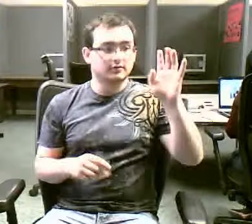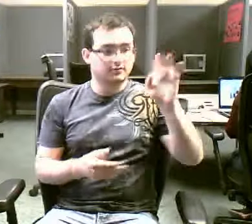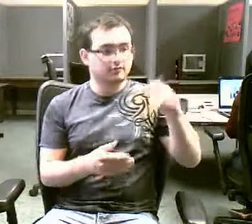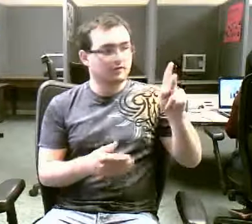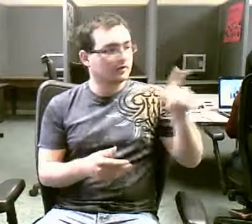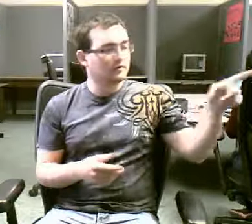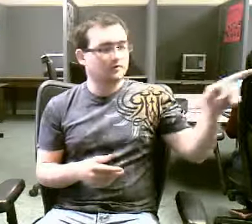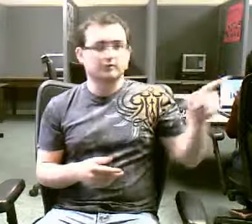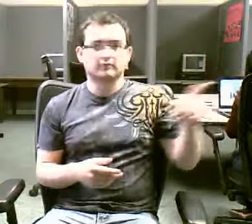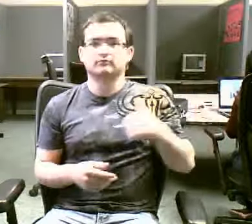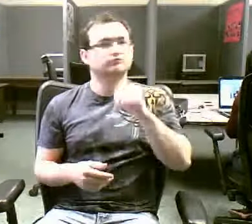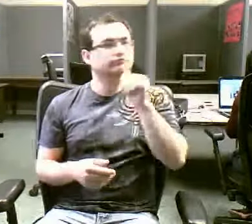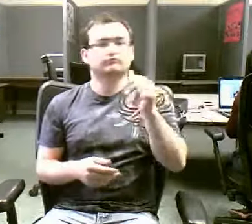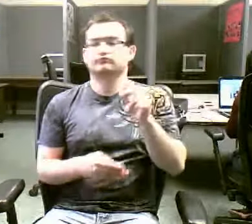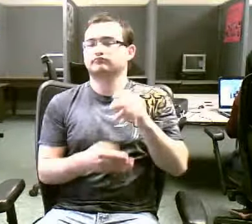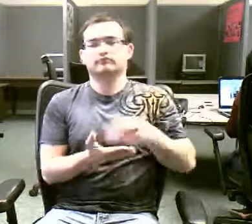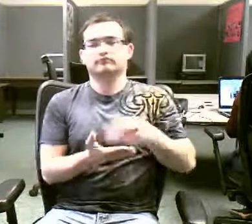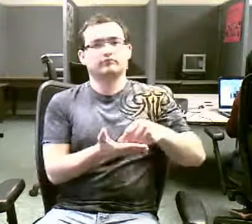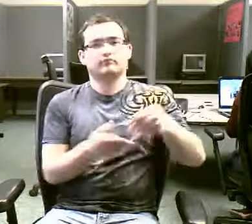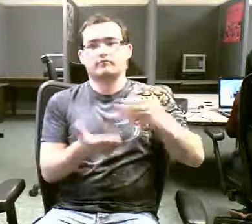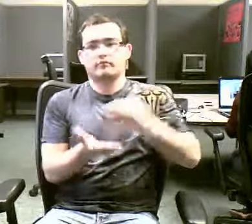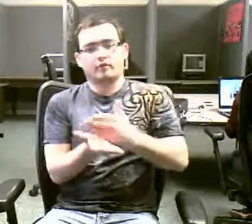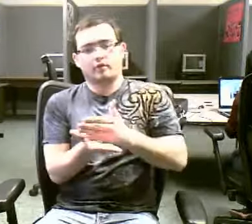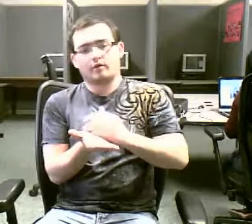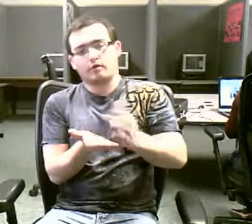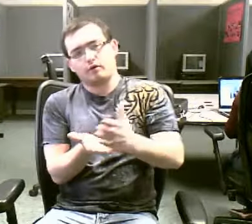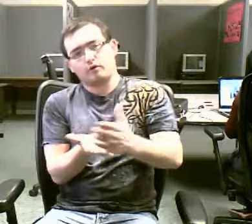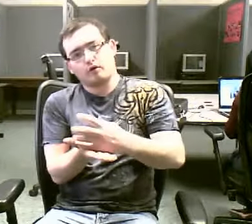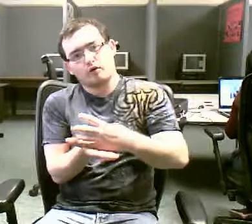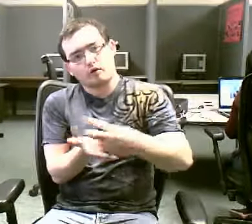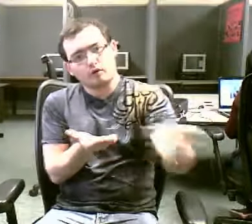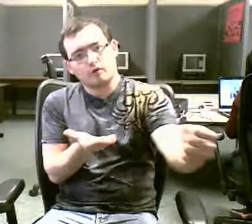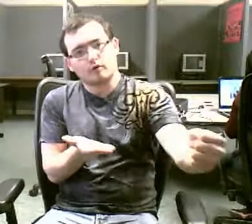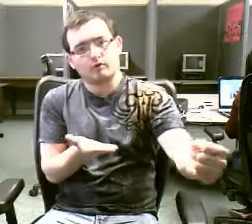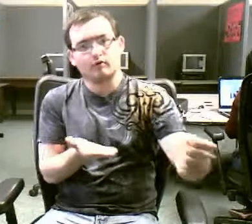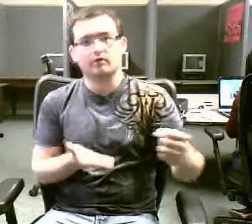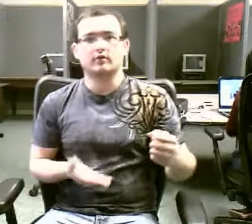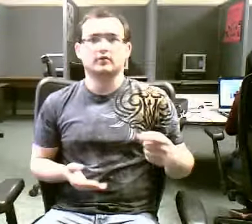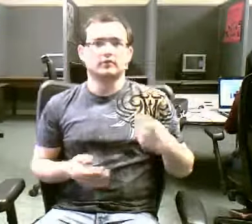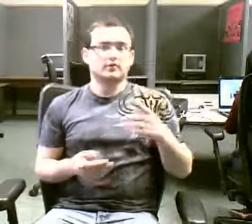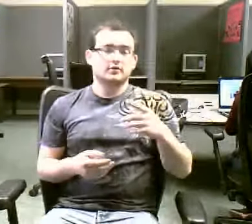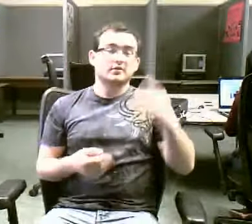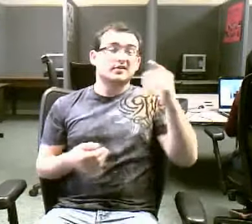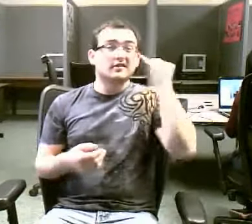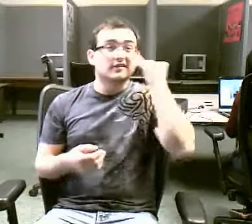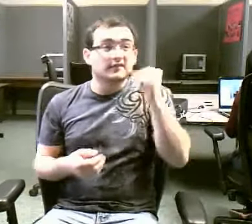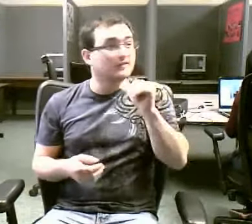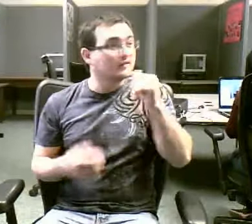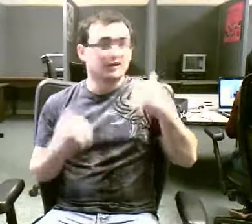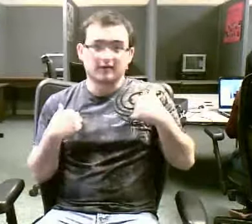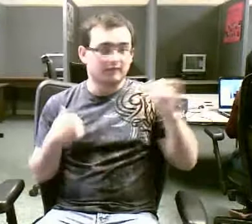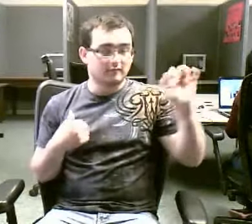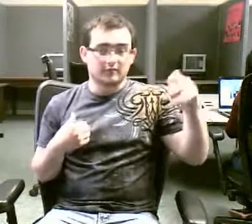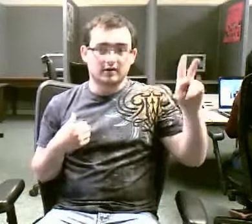it. So it helped me a lot, actually, because I probably wouldn't have saved anything. I wouldn't have probably even known how to save. It wasn't for that.